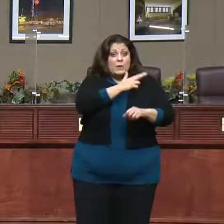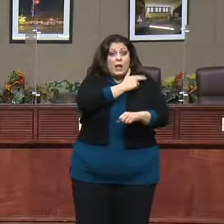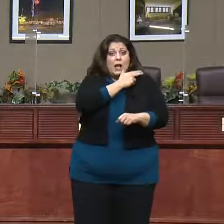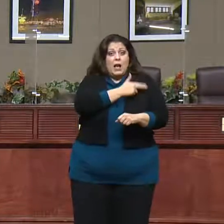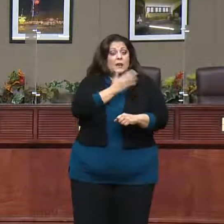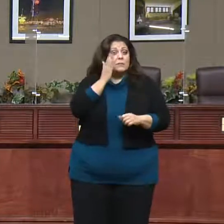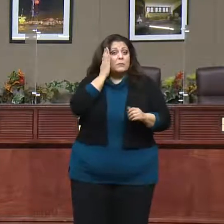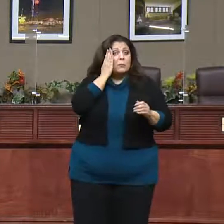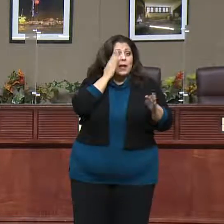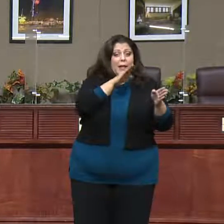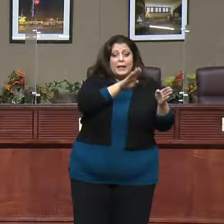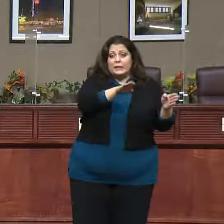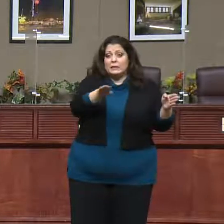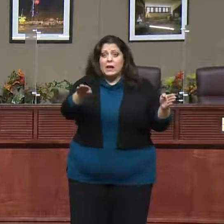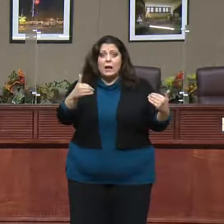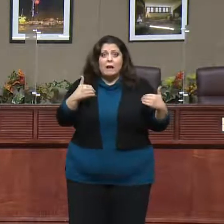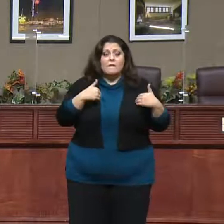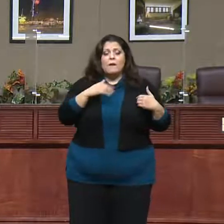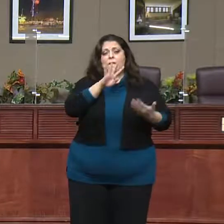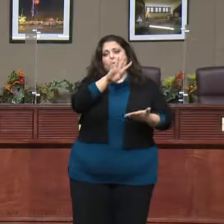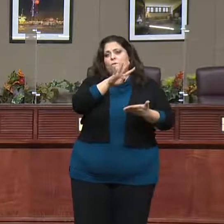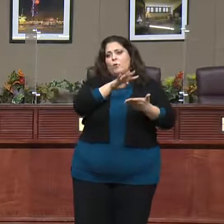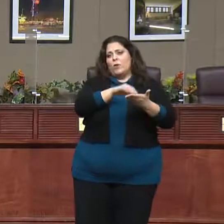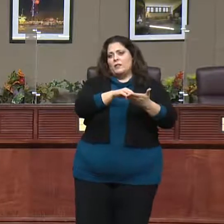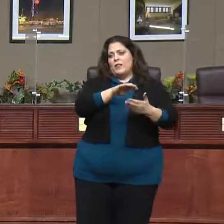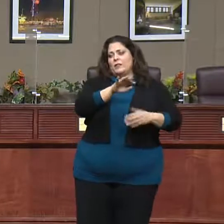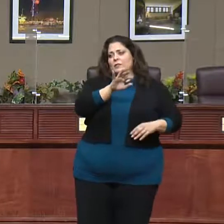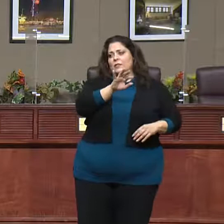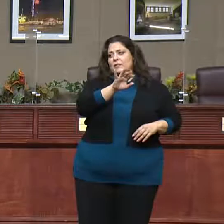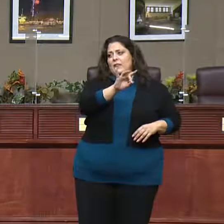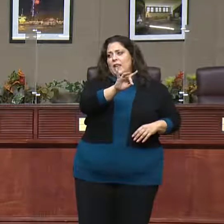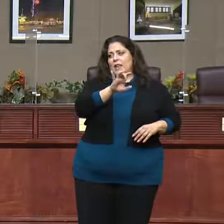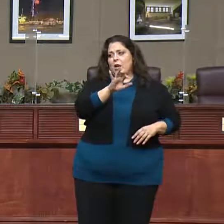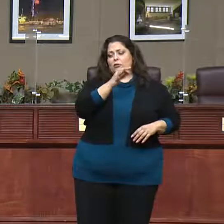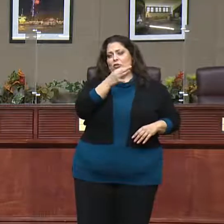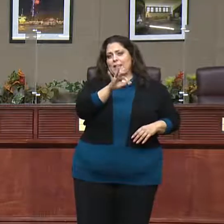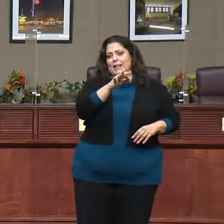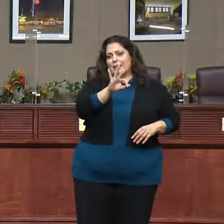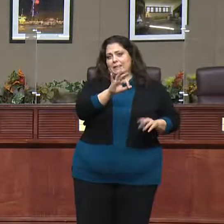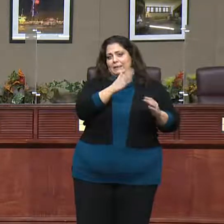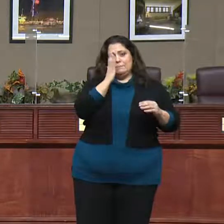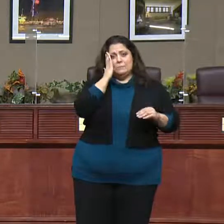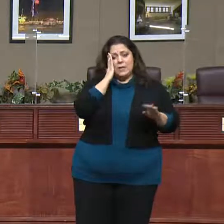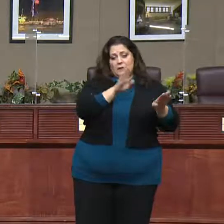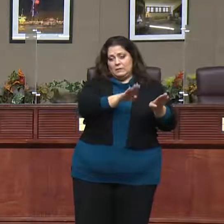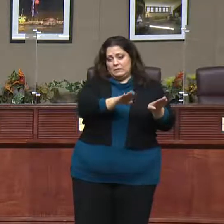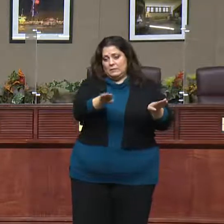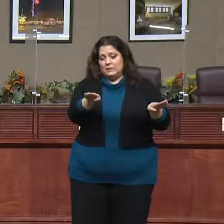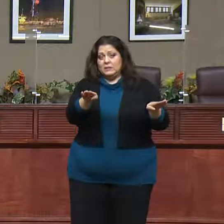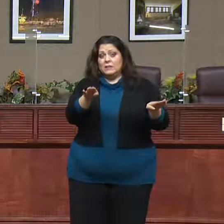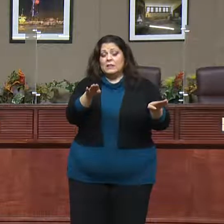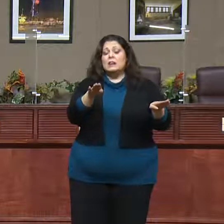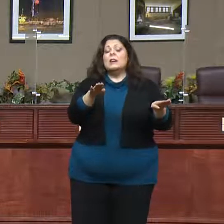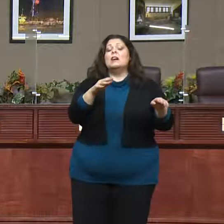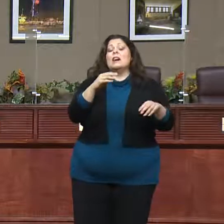was 4,819 beds. We have available last night